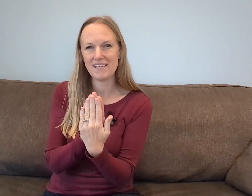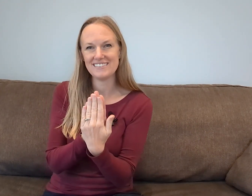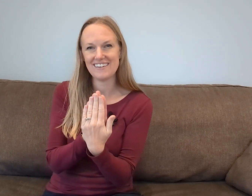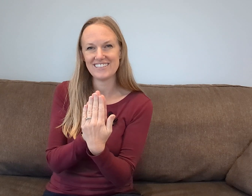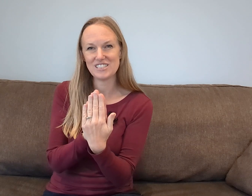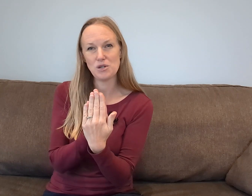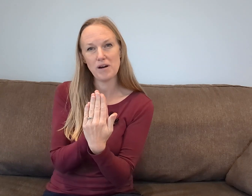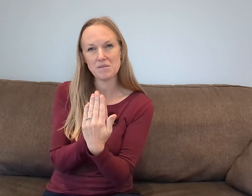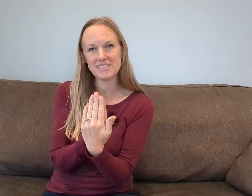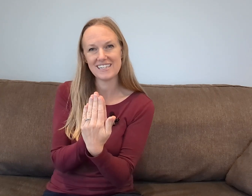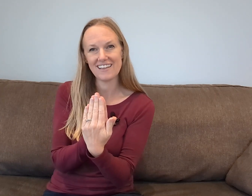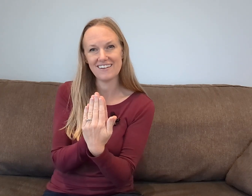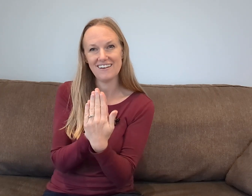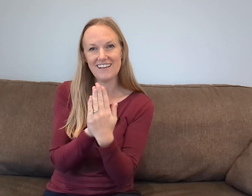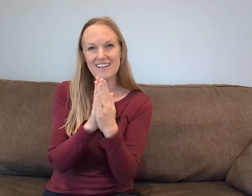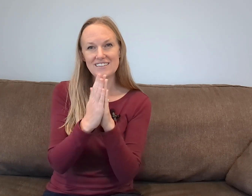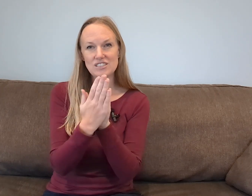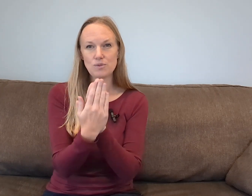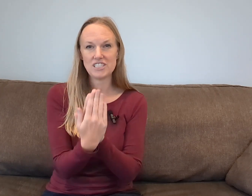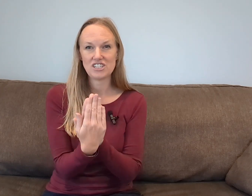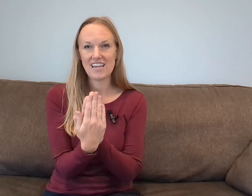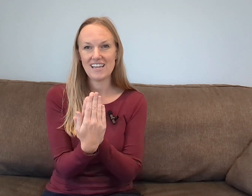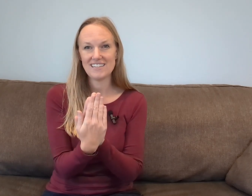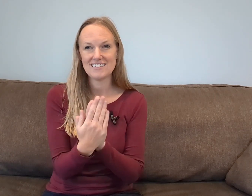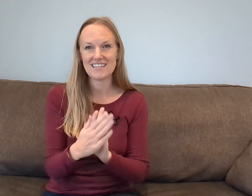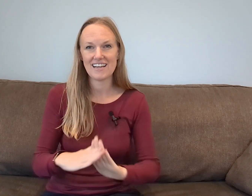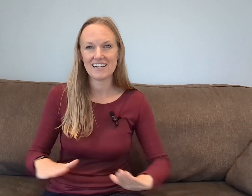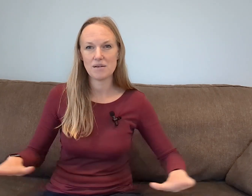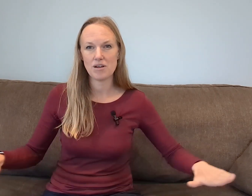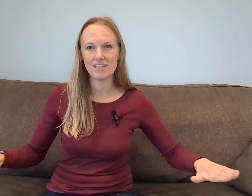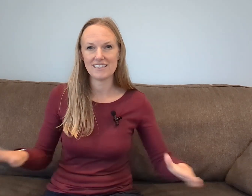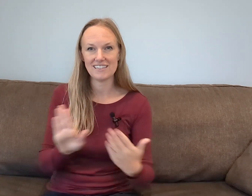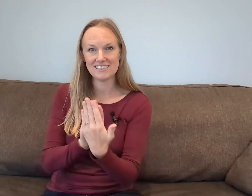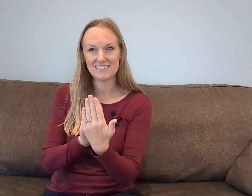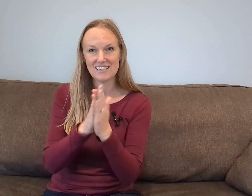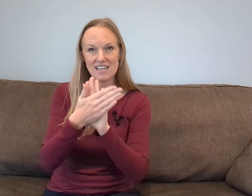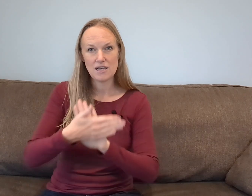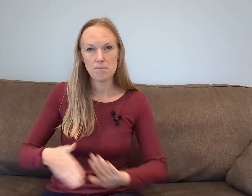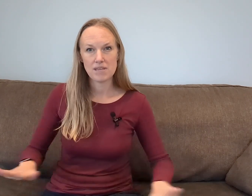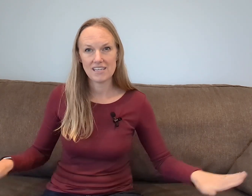peace. You have your 2 palms together, switch your hands, and then kind of come out like this.